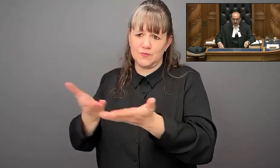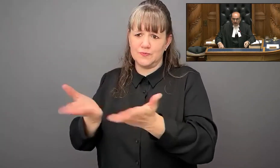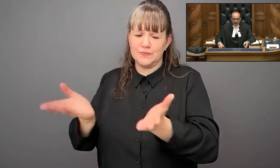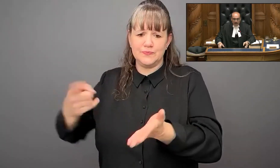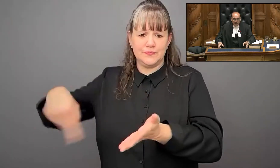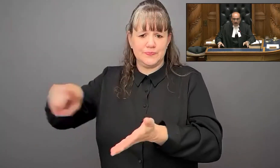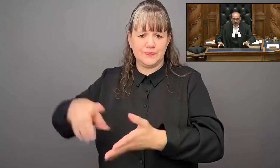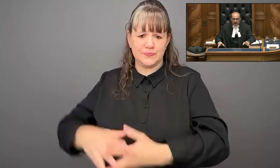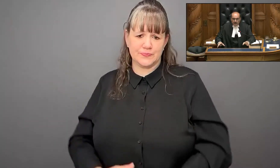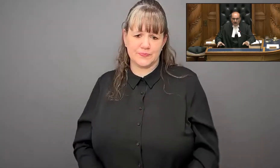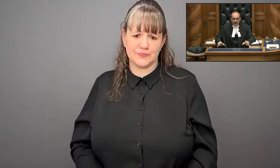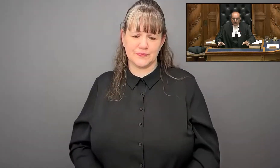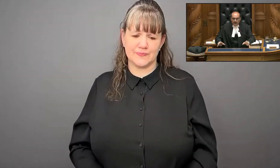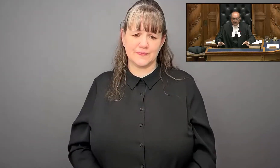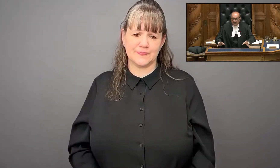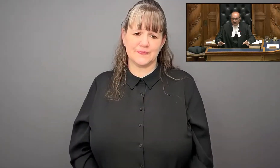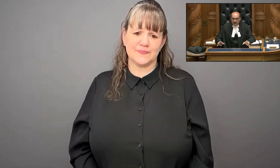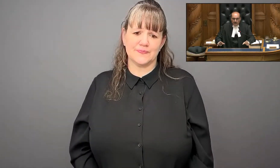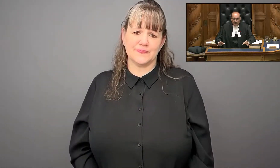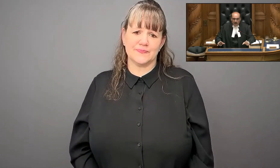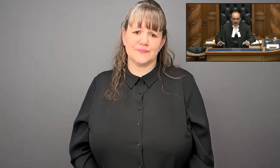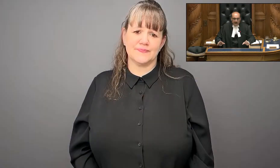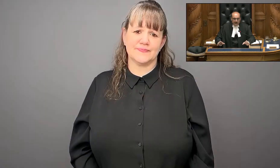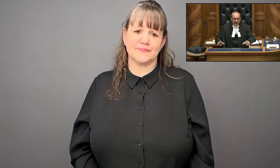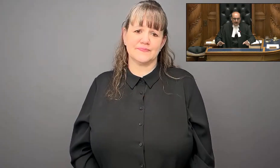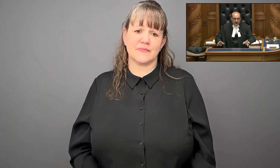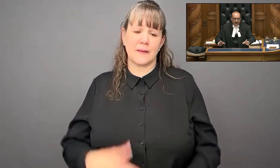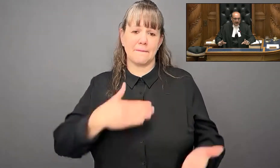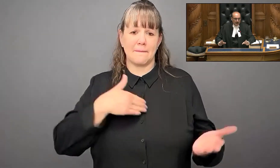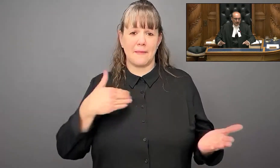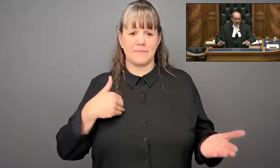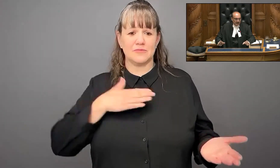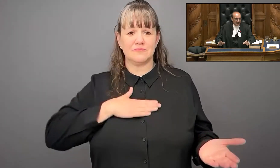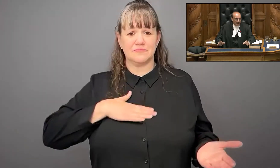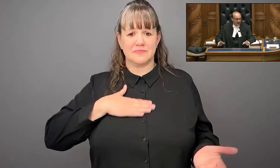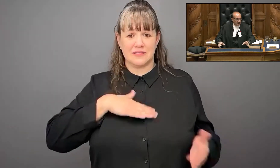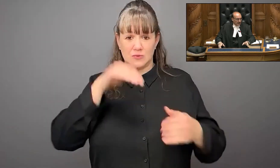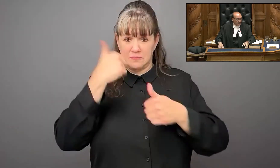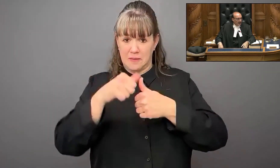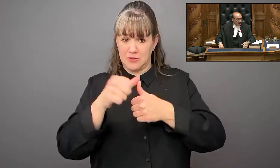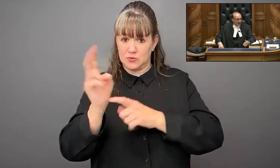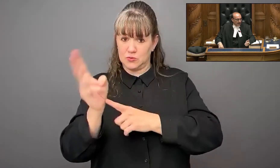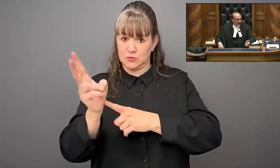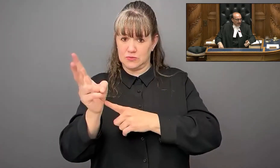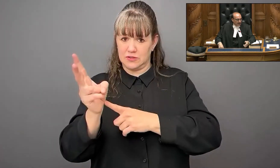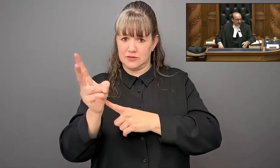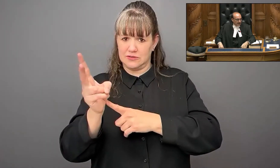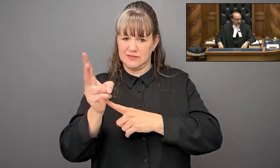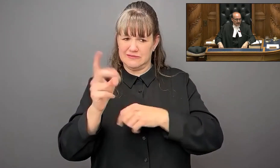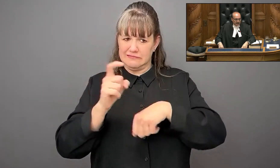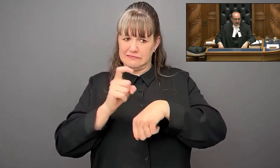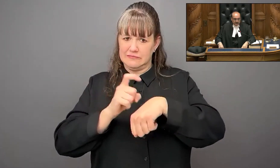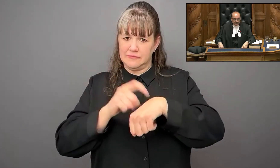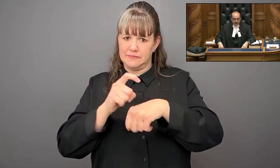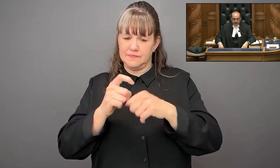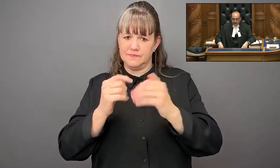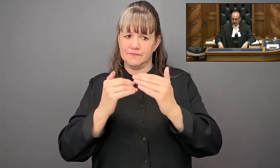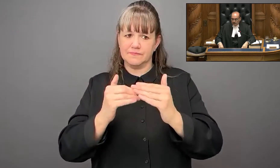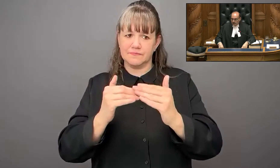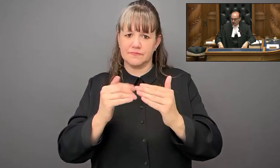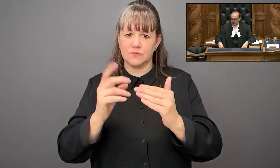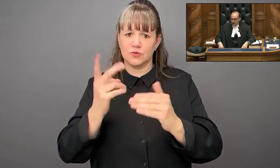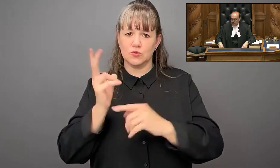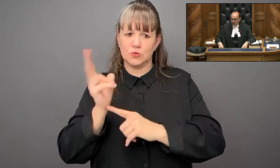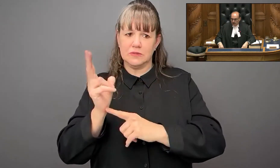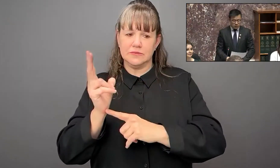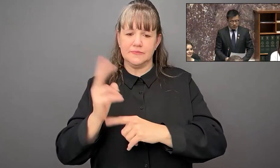Members, try to keep your 2-minute statements within 2 minutes time, please. Member for Richmond Centre.